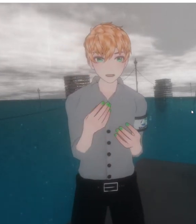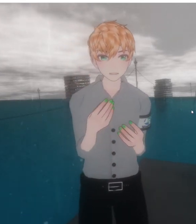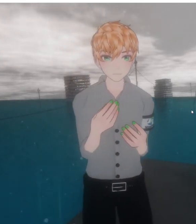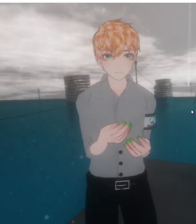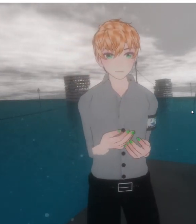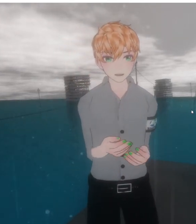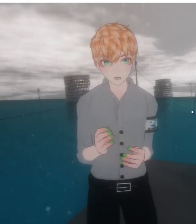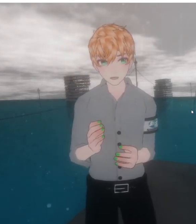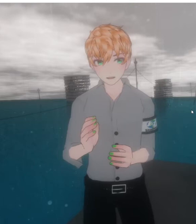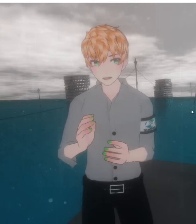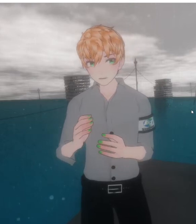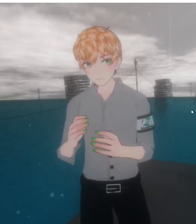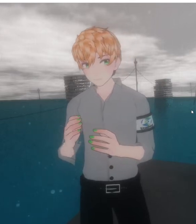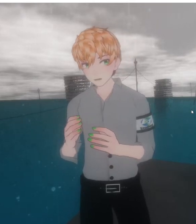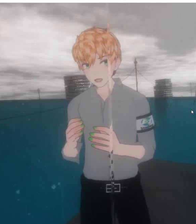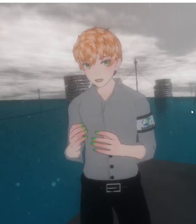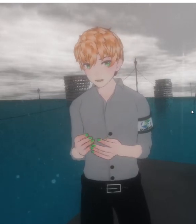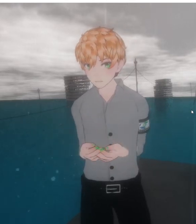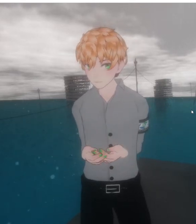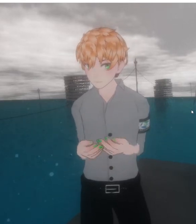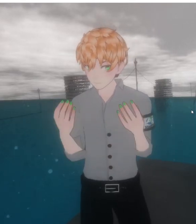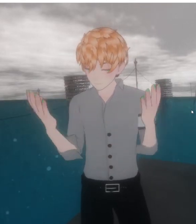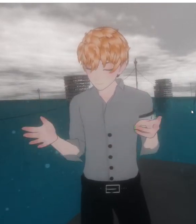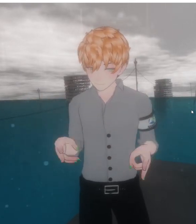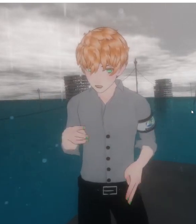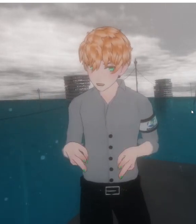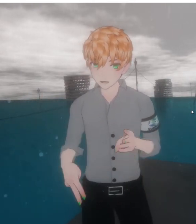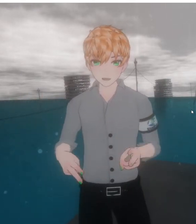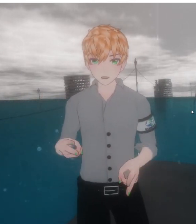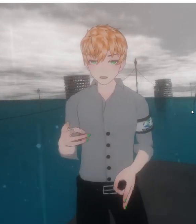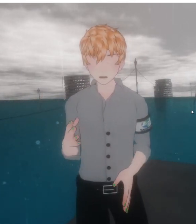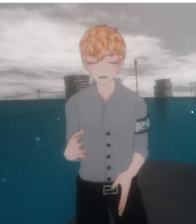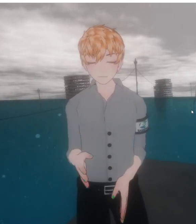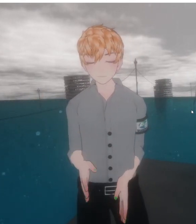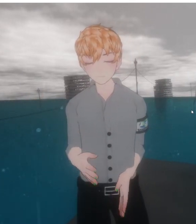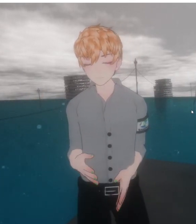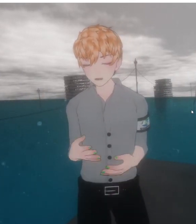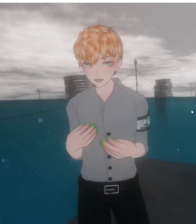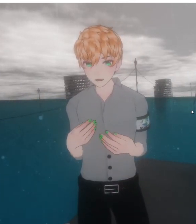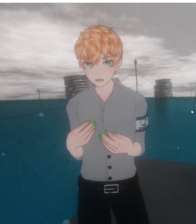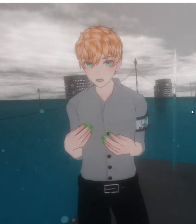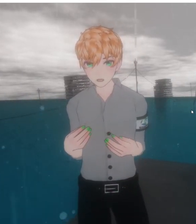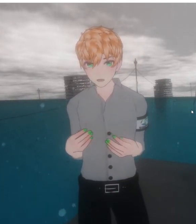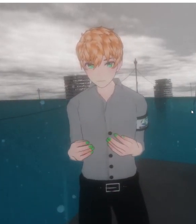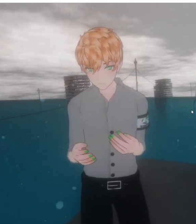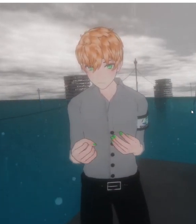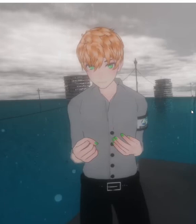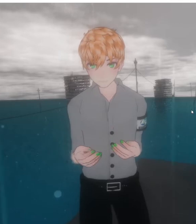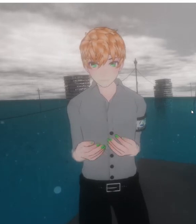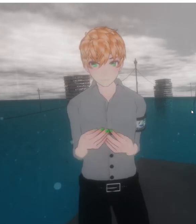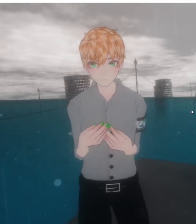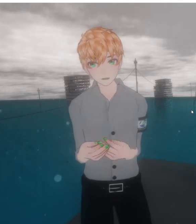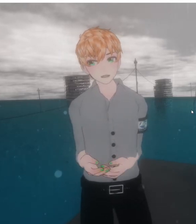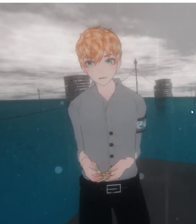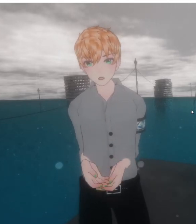a situation that a lot of people are in. A lot of people really feel